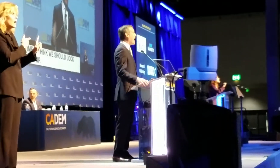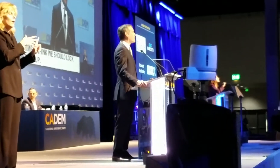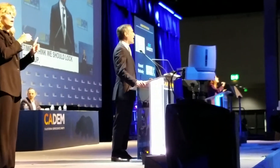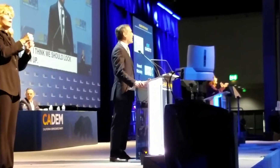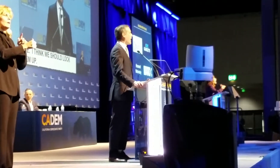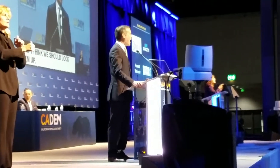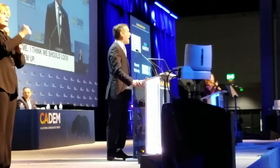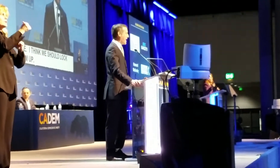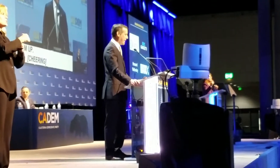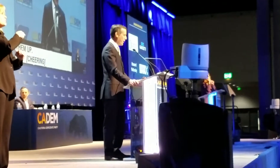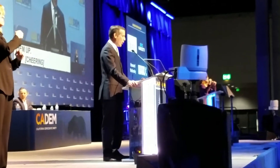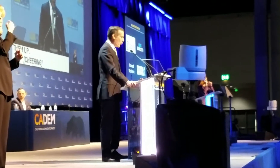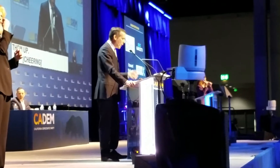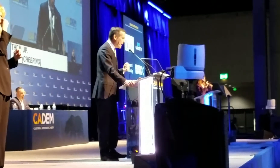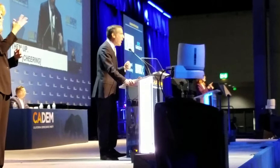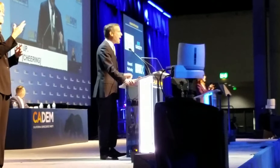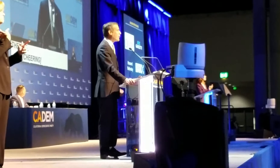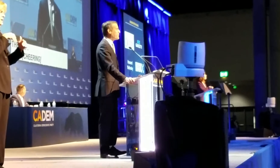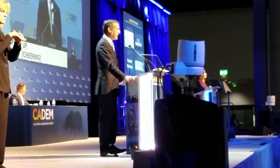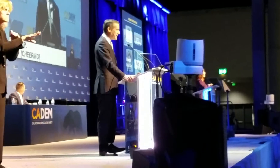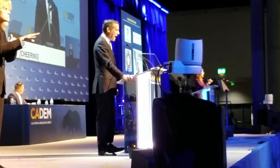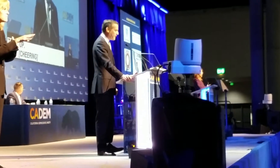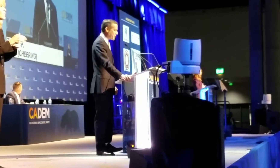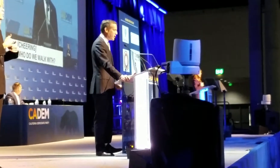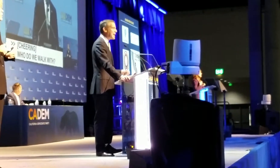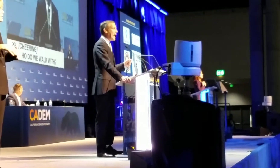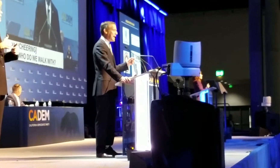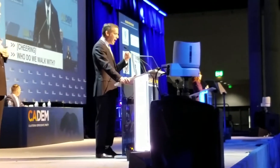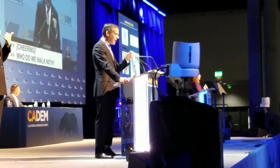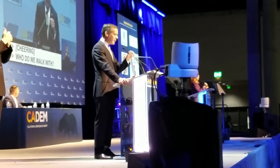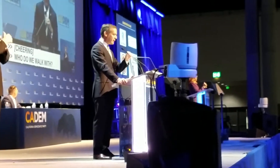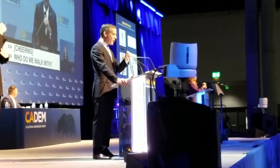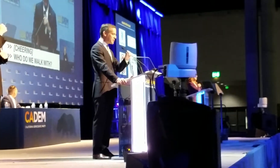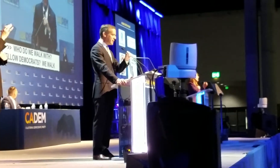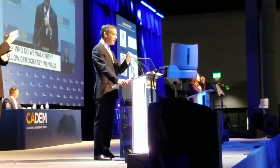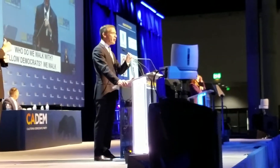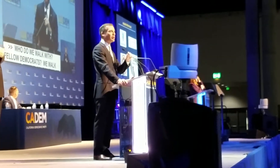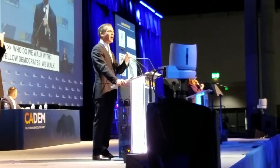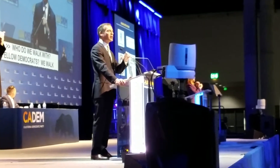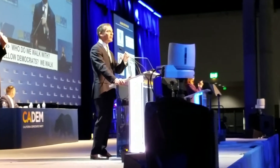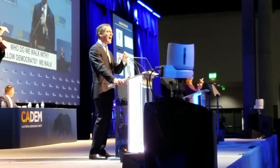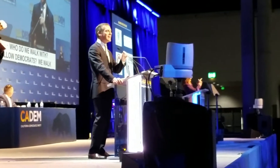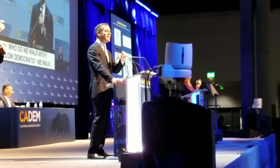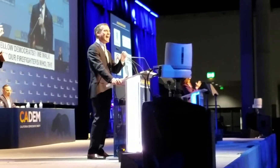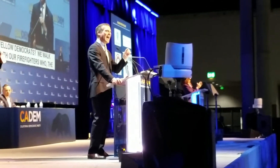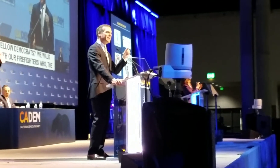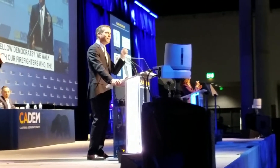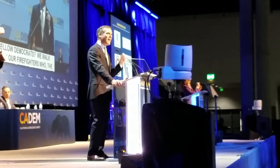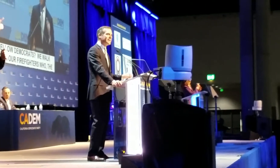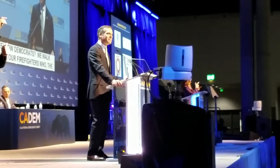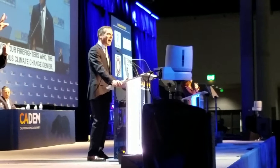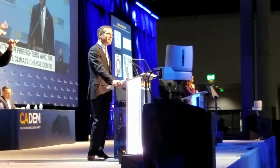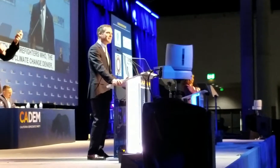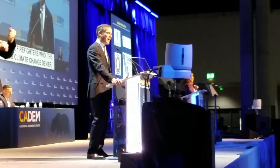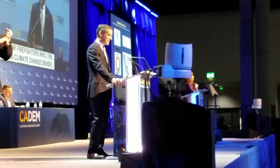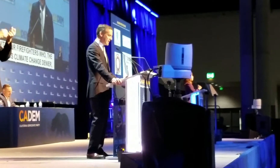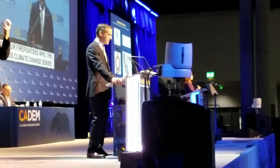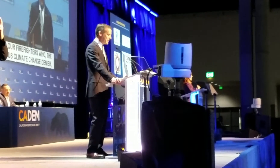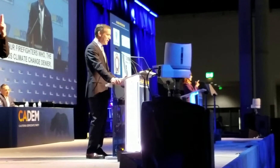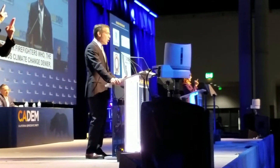their lives on the line. We walk with police officers and law enforcement heroes who are derided and defunded by